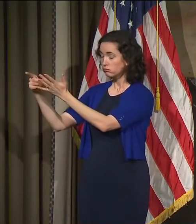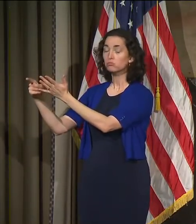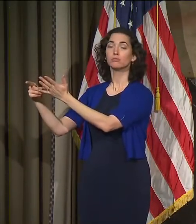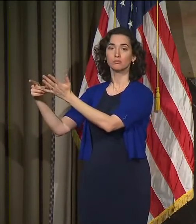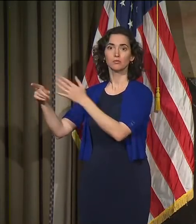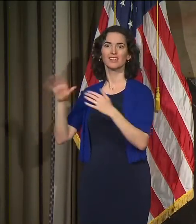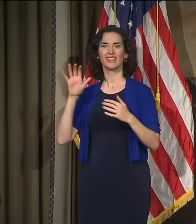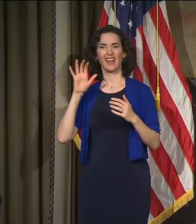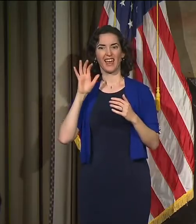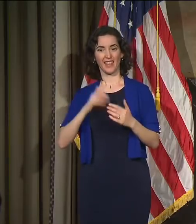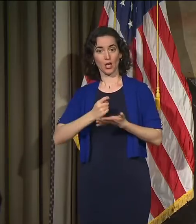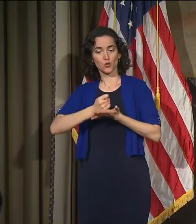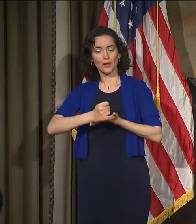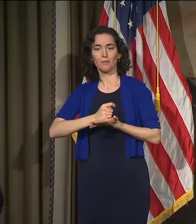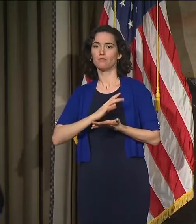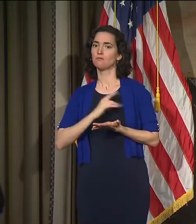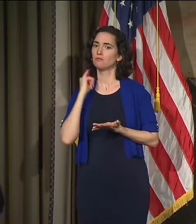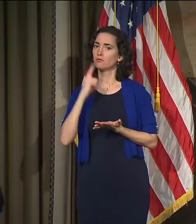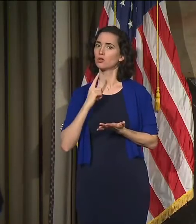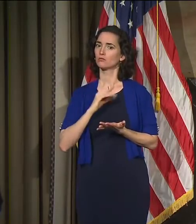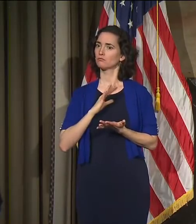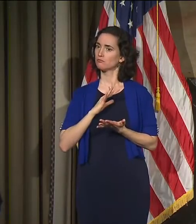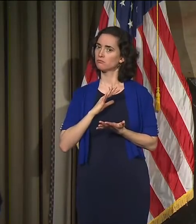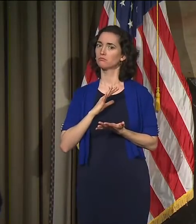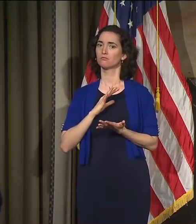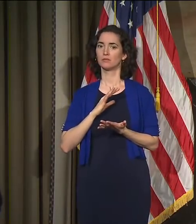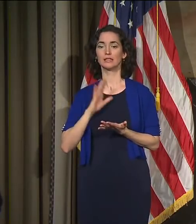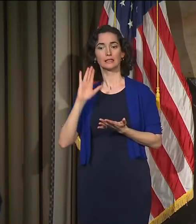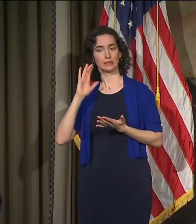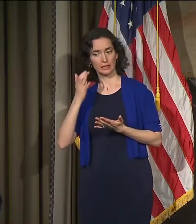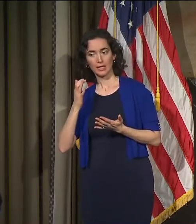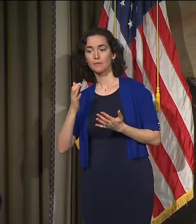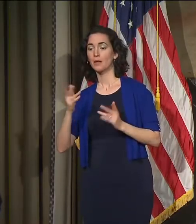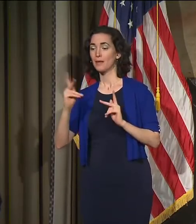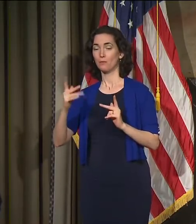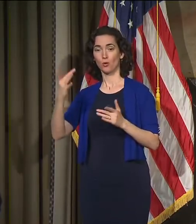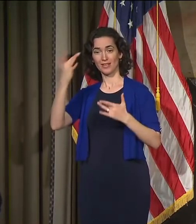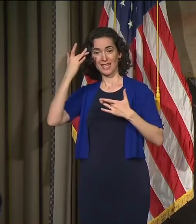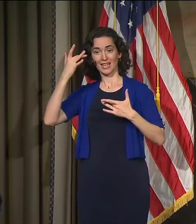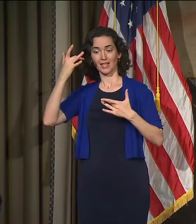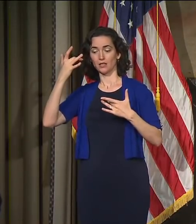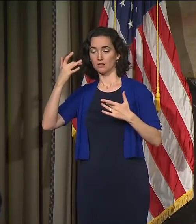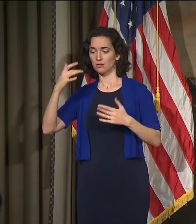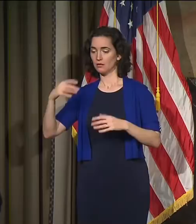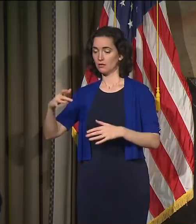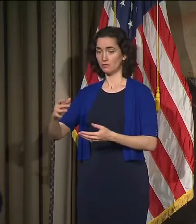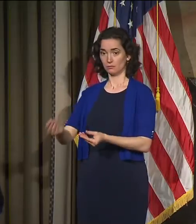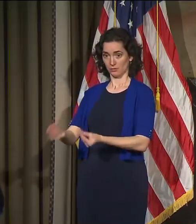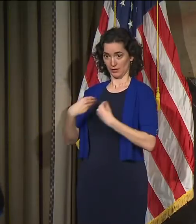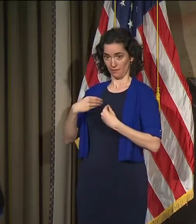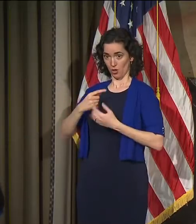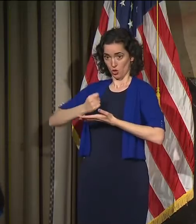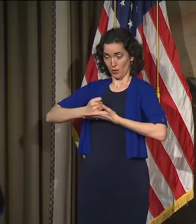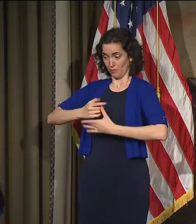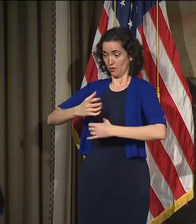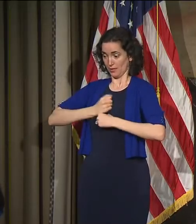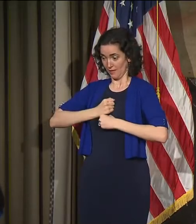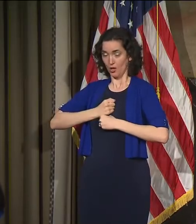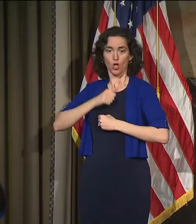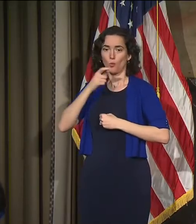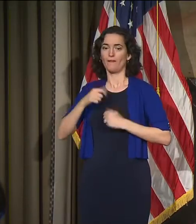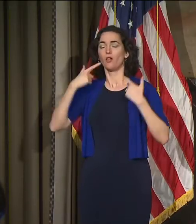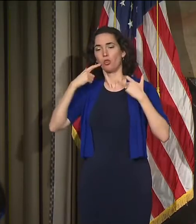a very promising way to prevent people from becoming seriously ill and going to the